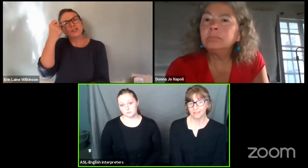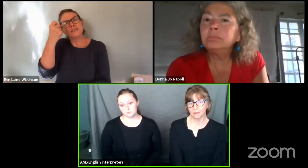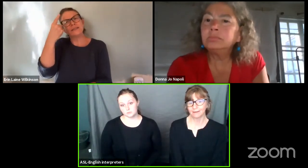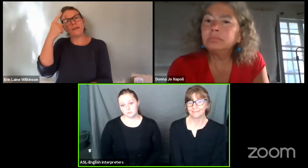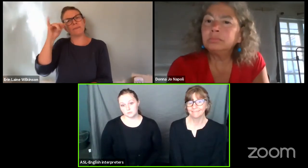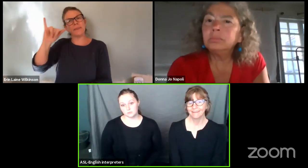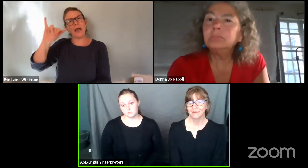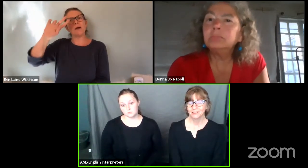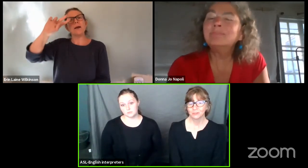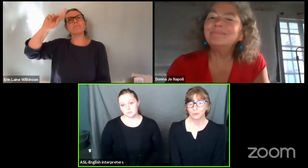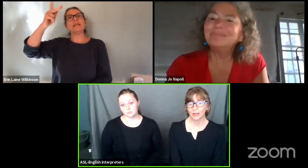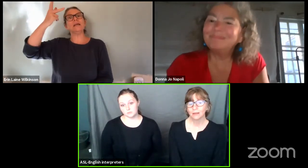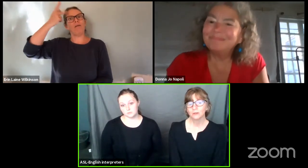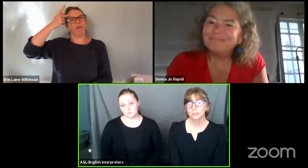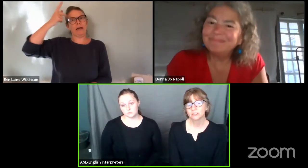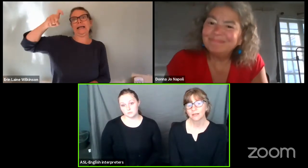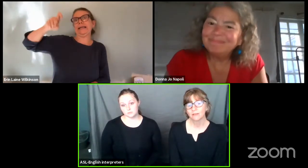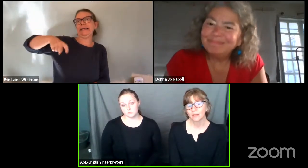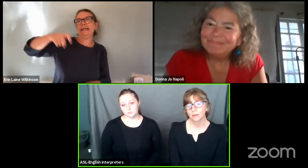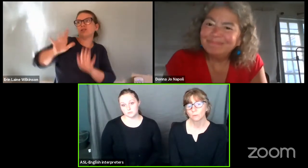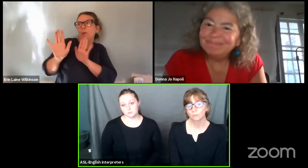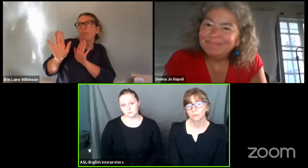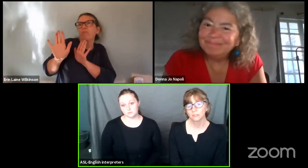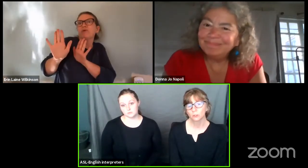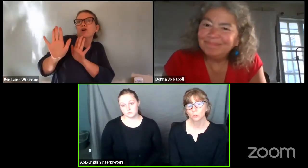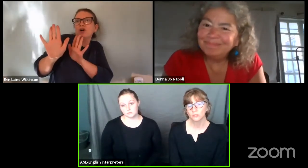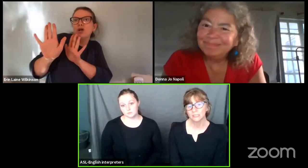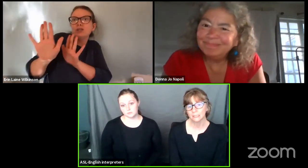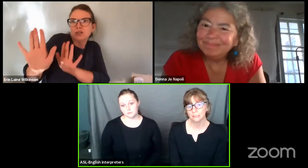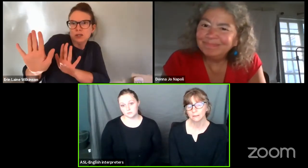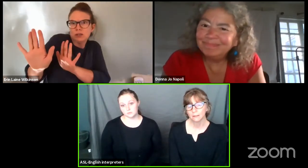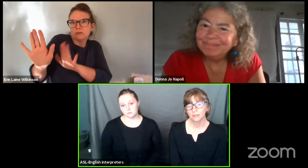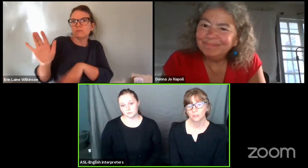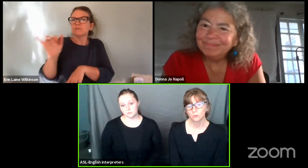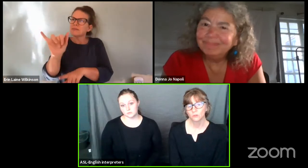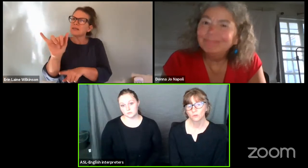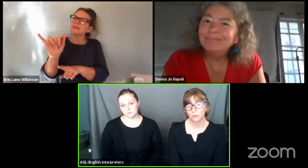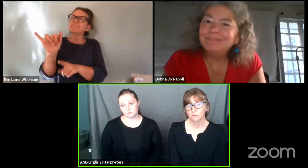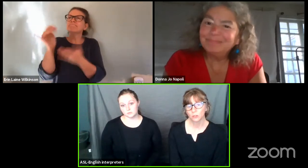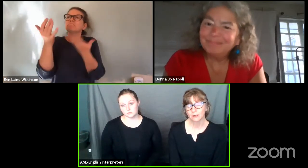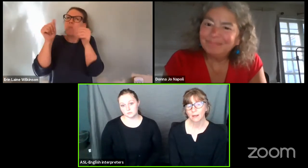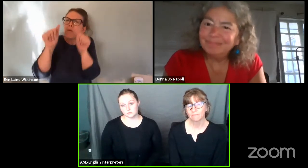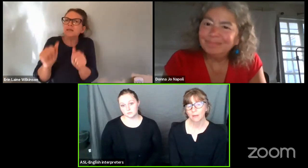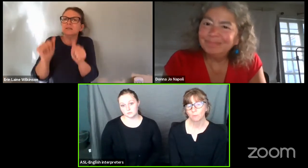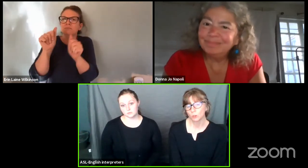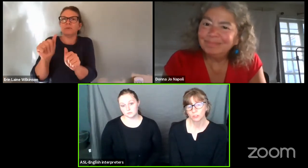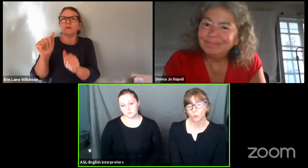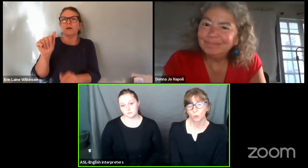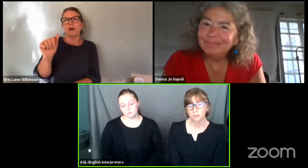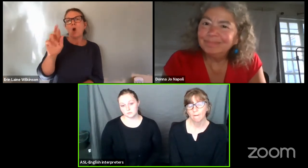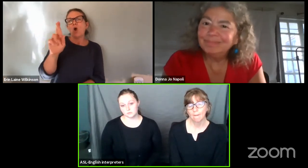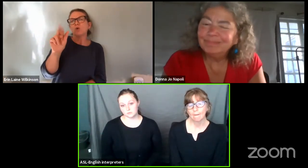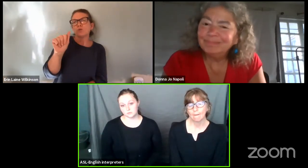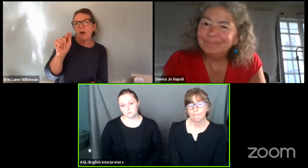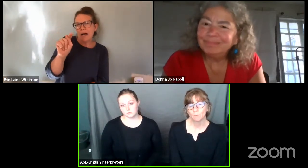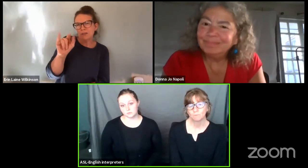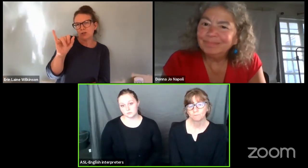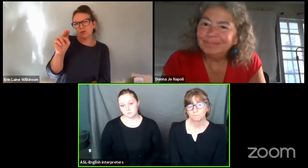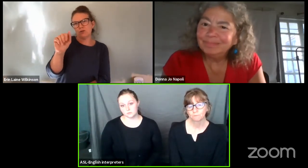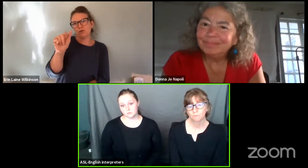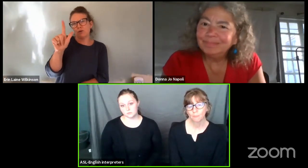to everything. So I understand that political need that you sort of are going to have that push, of course.